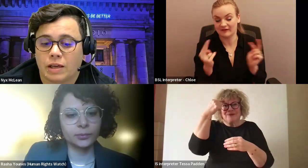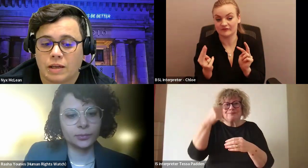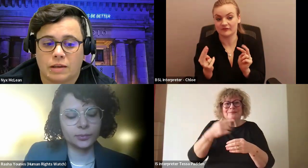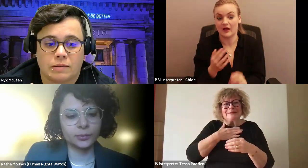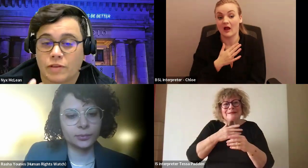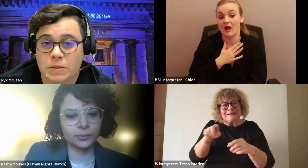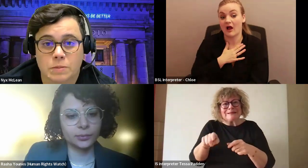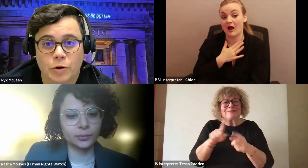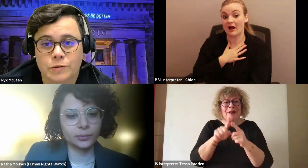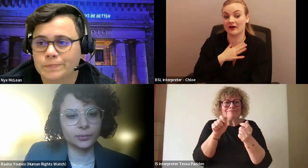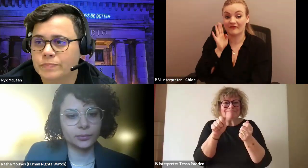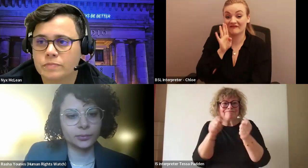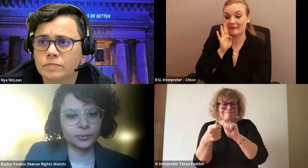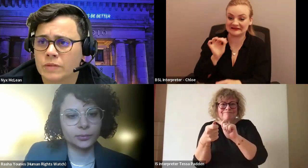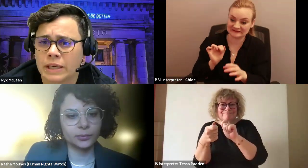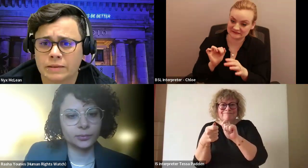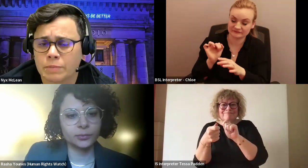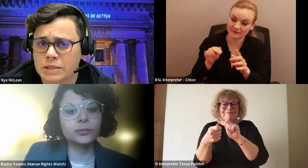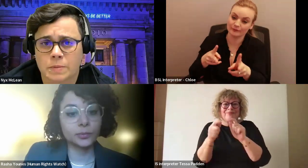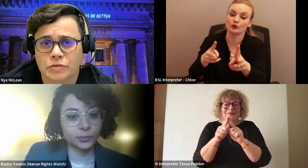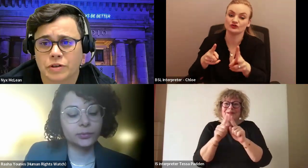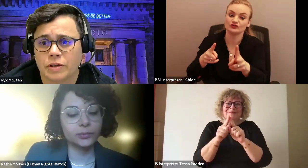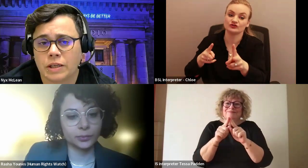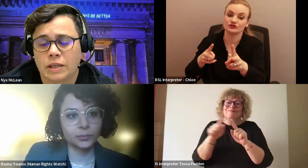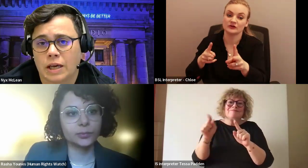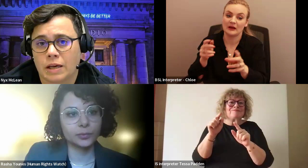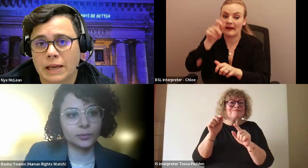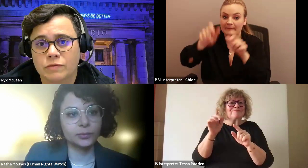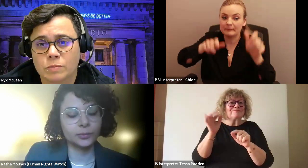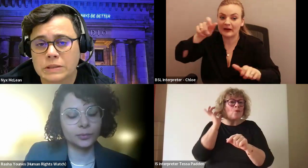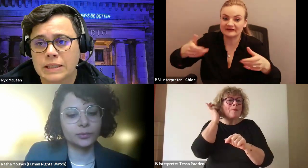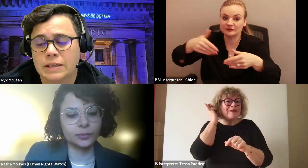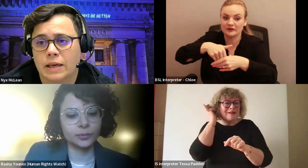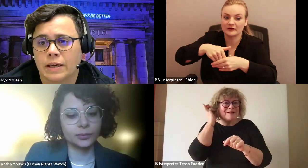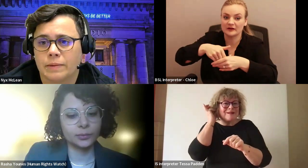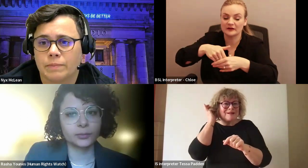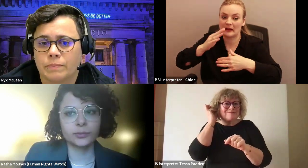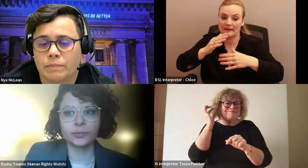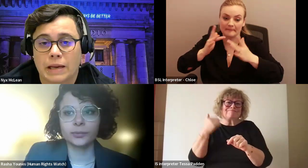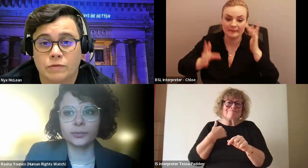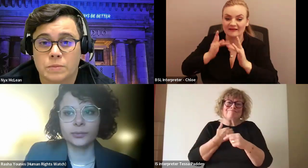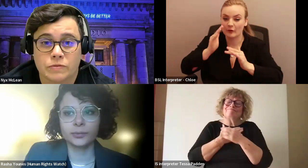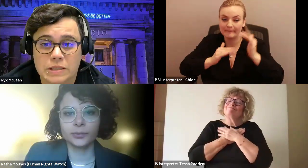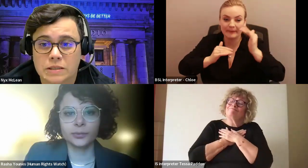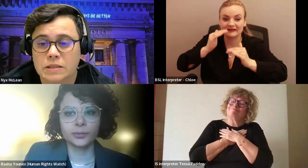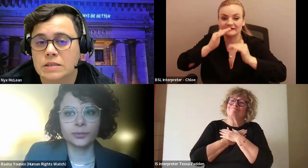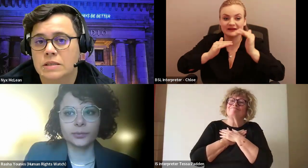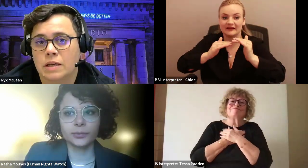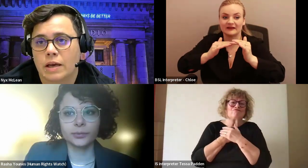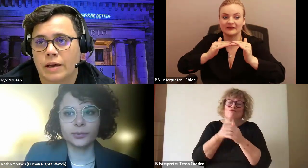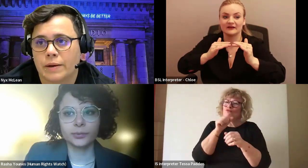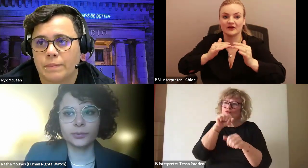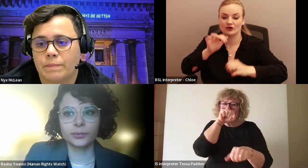love a feminist approach, participatory platform building, platforms of